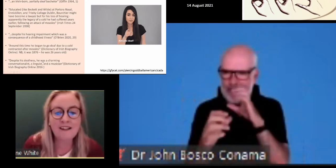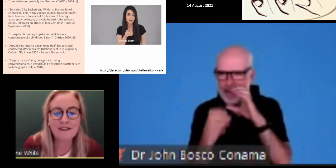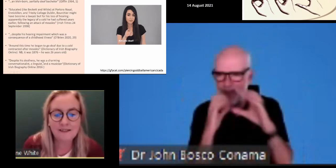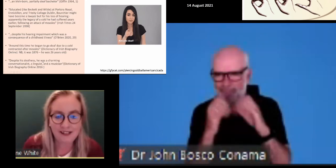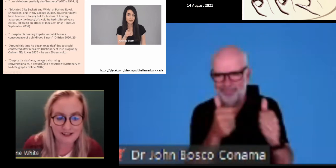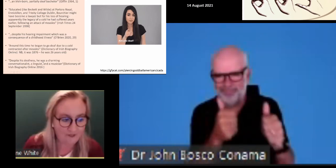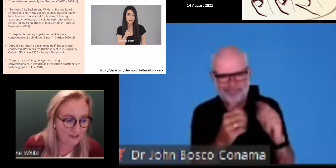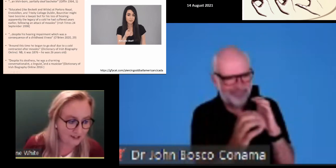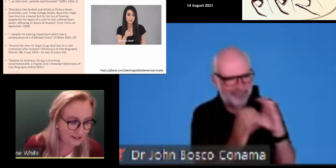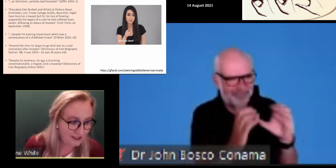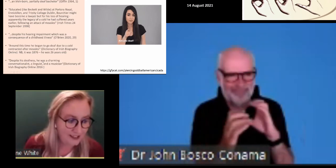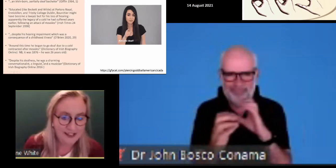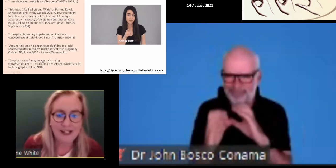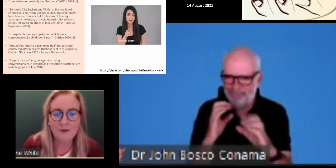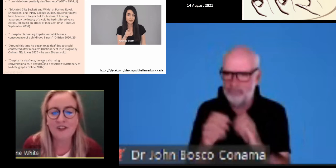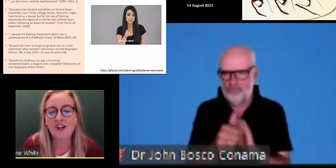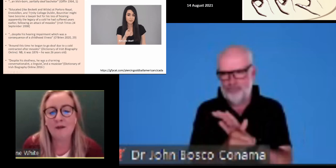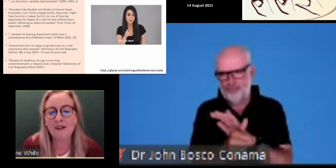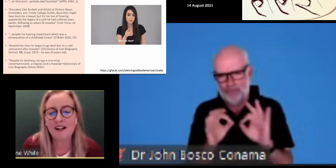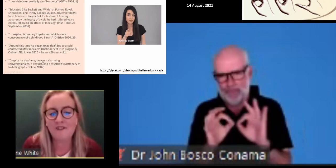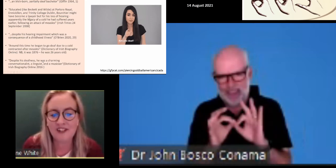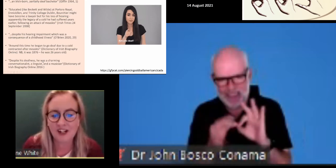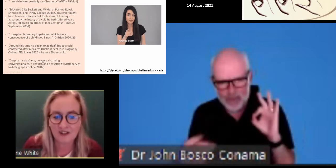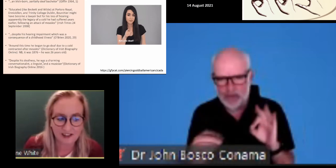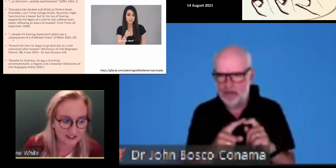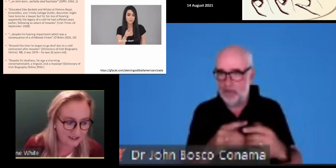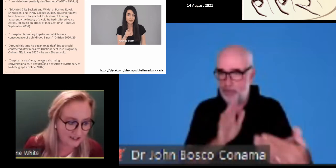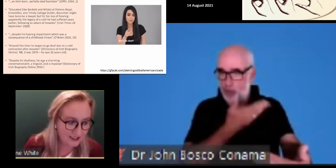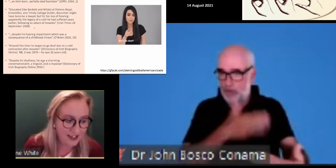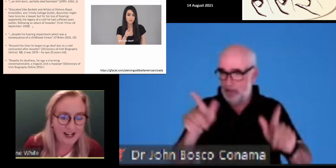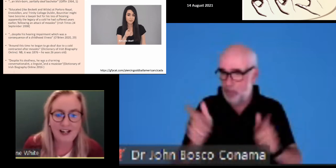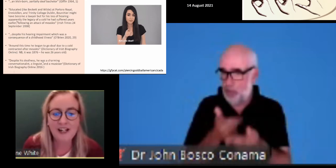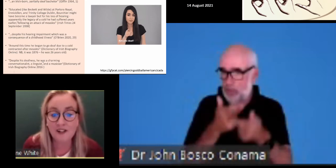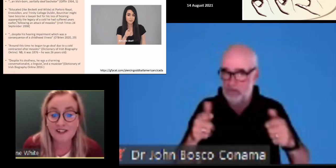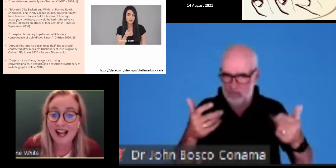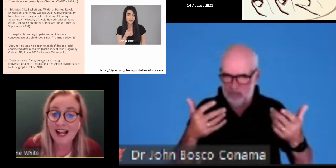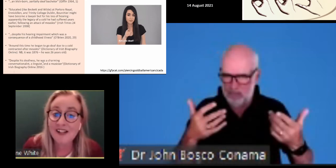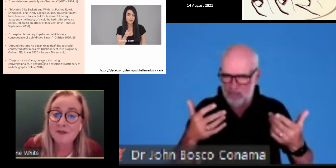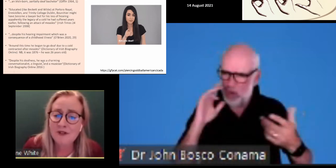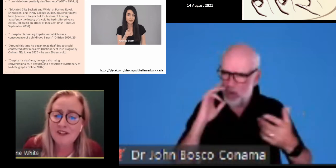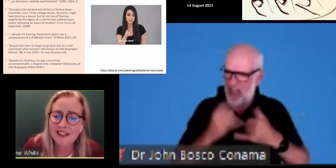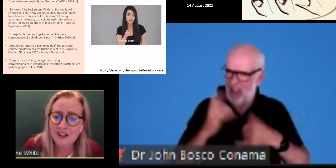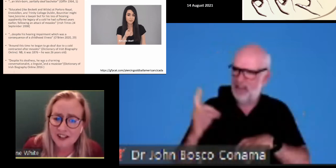despite his deafness, he was a charming conversationalist, a linguist, and a